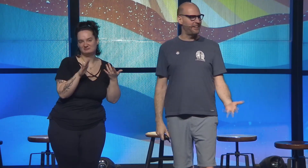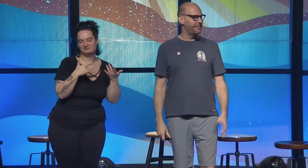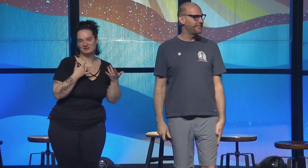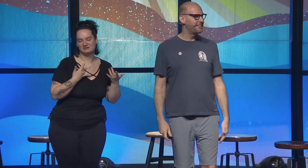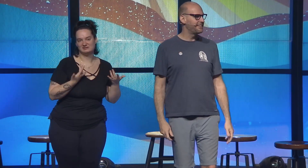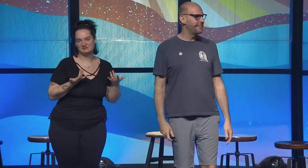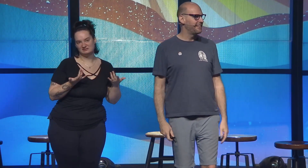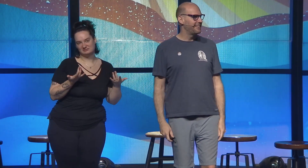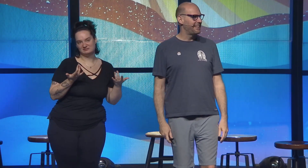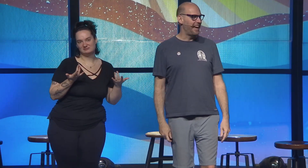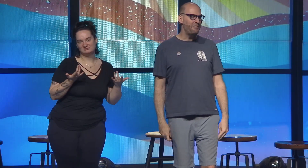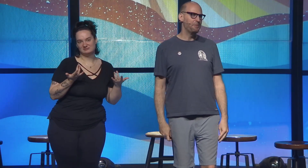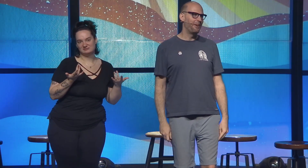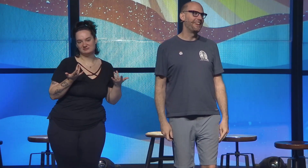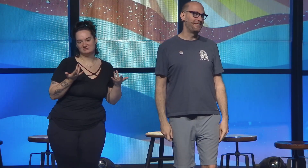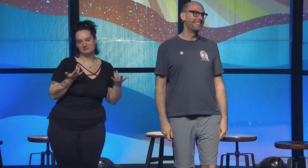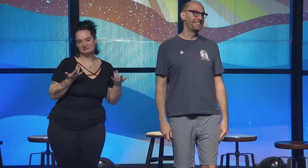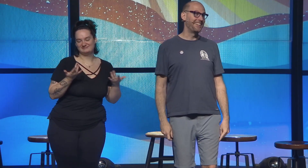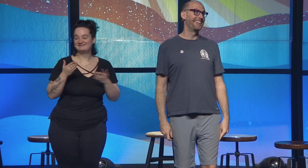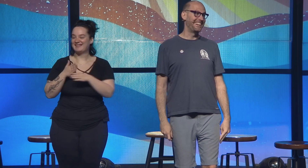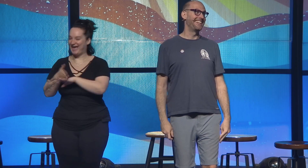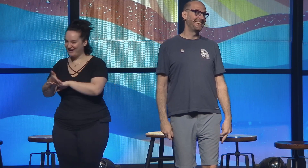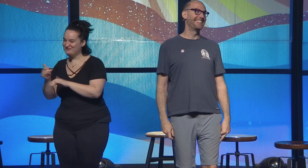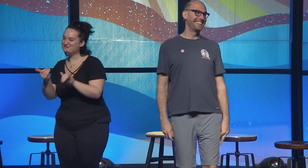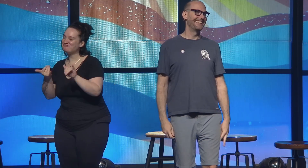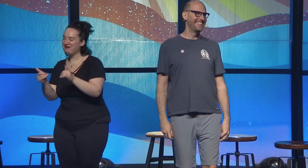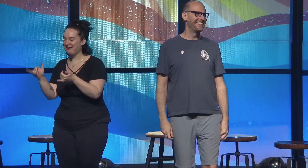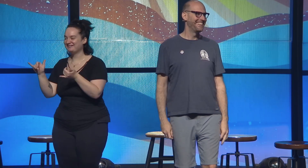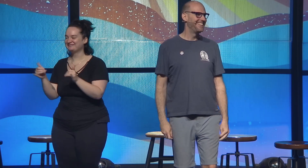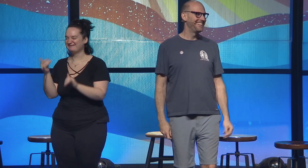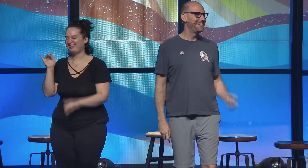feels very, after party feels very,